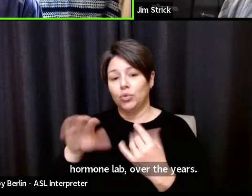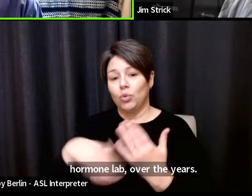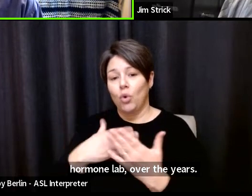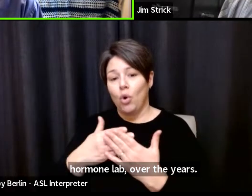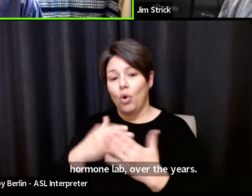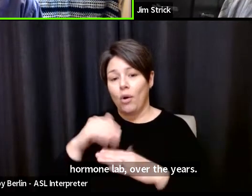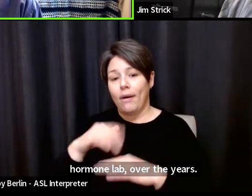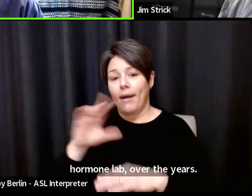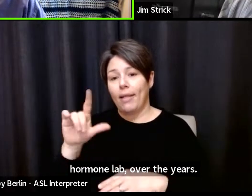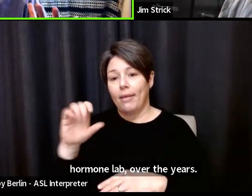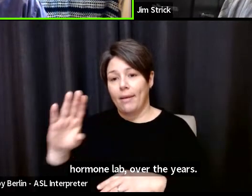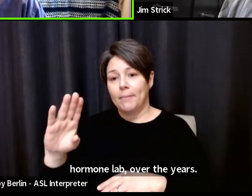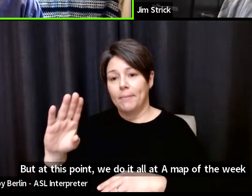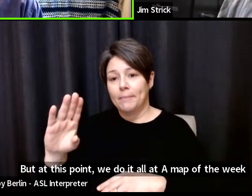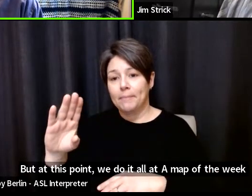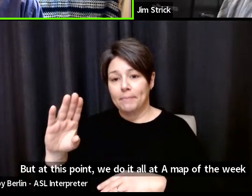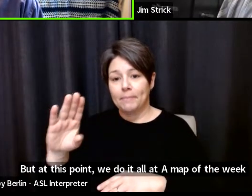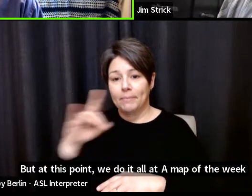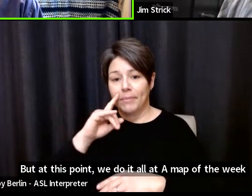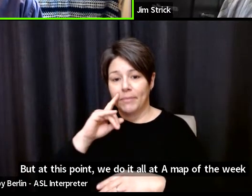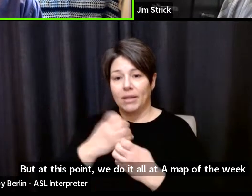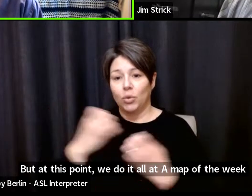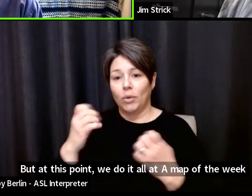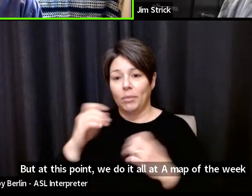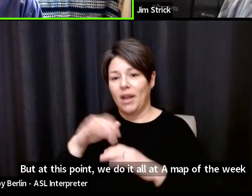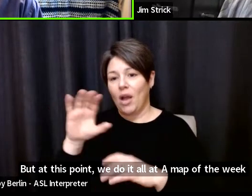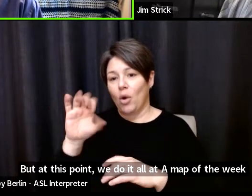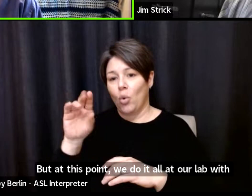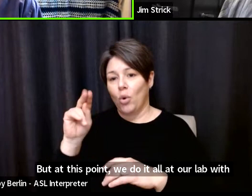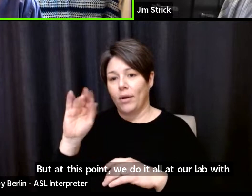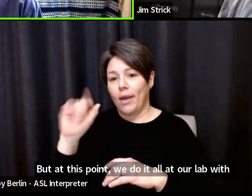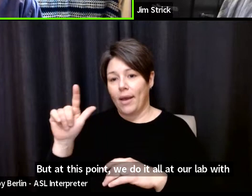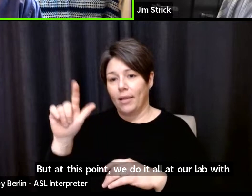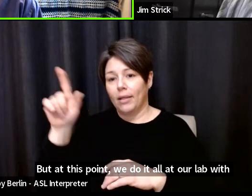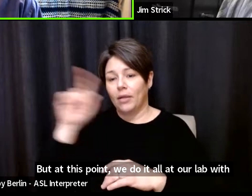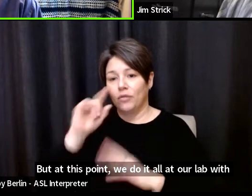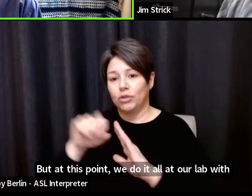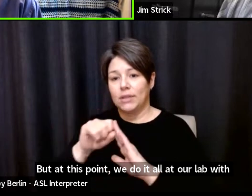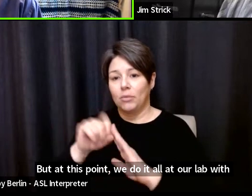our lab. We have equipment at Cornell where Cedric was doing the samples.